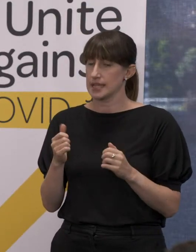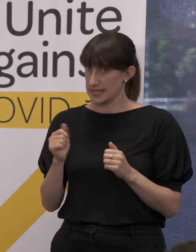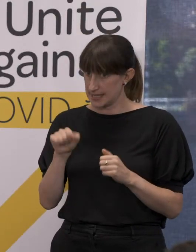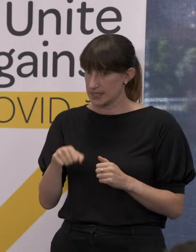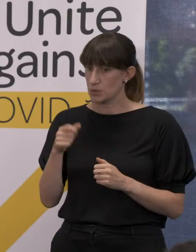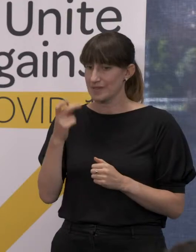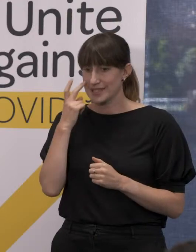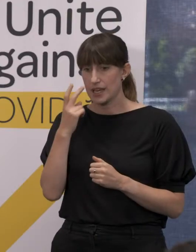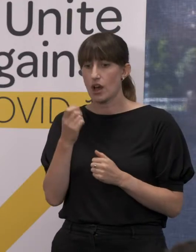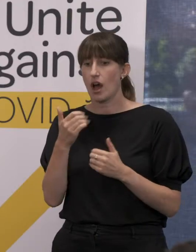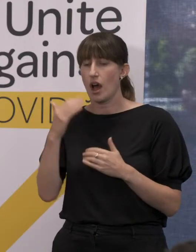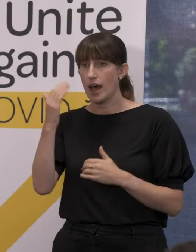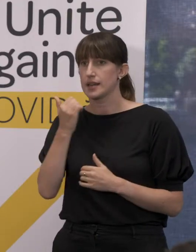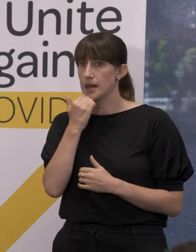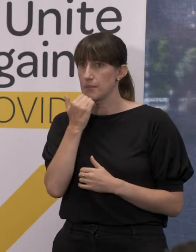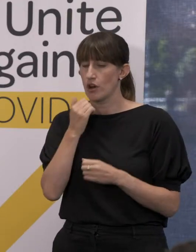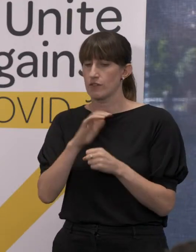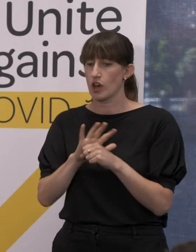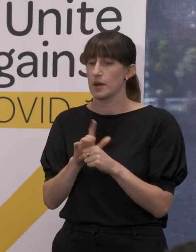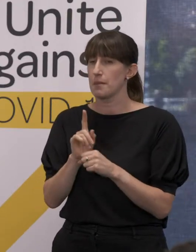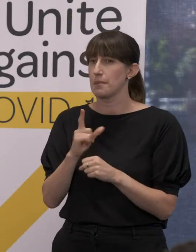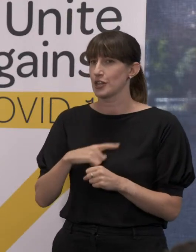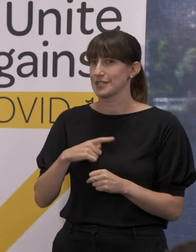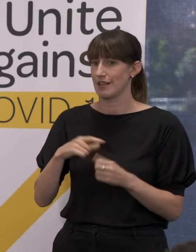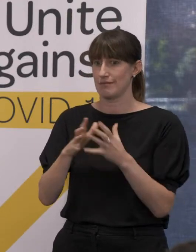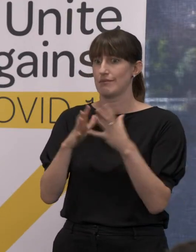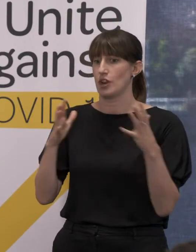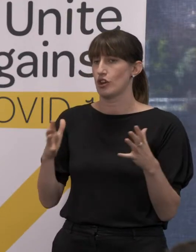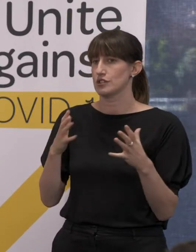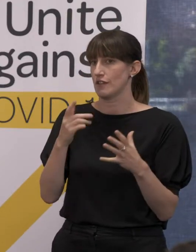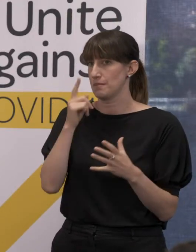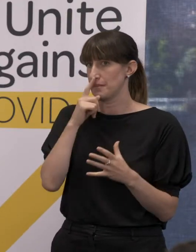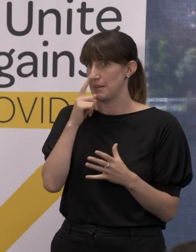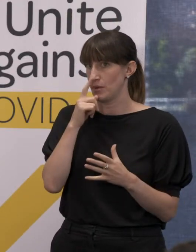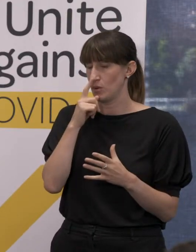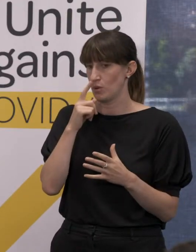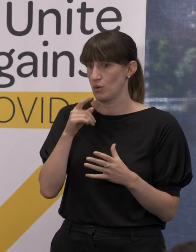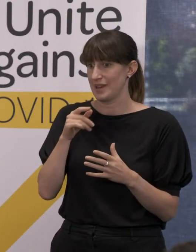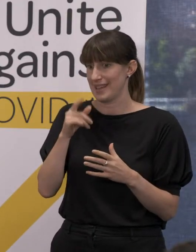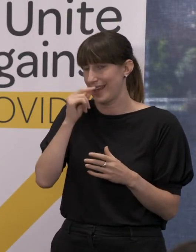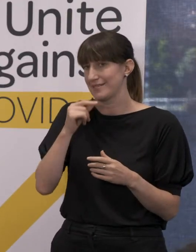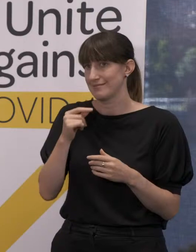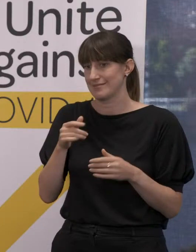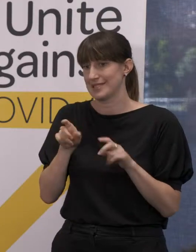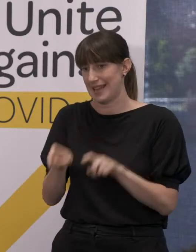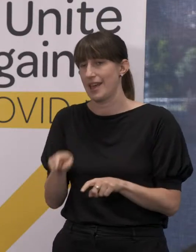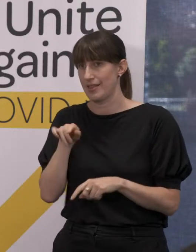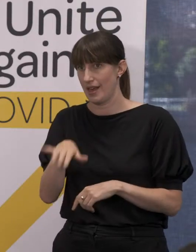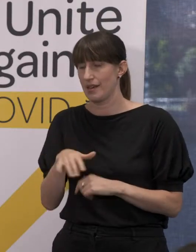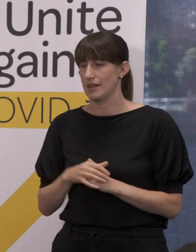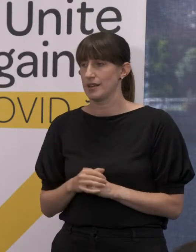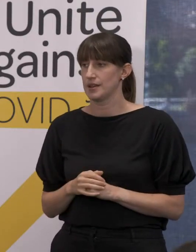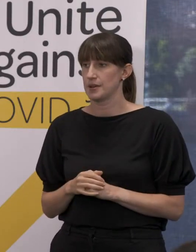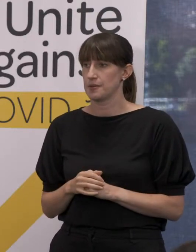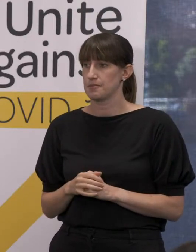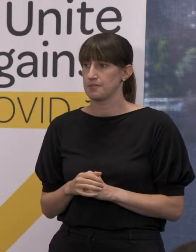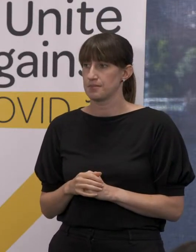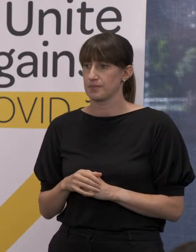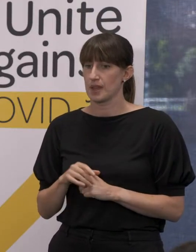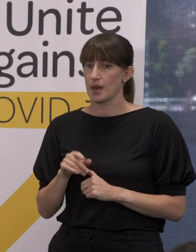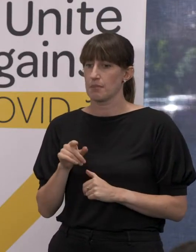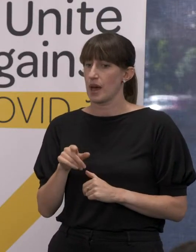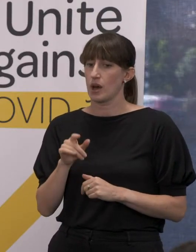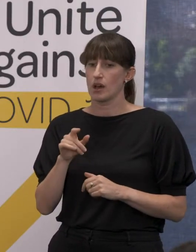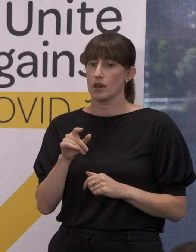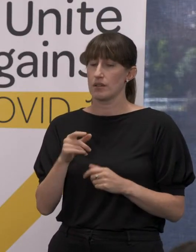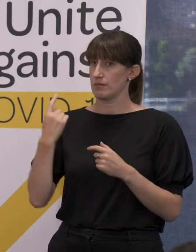same facility where the hotel cleaner tested positive on the 22nd of March. No further onward